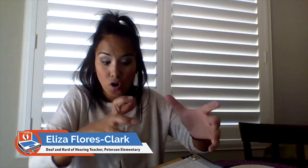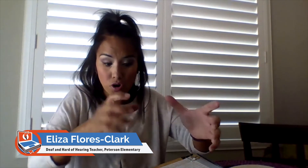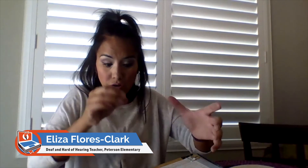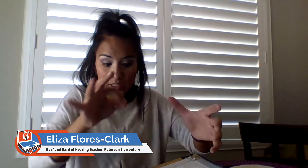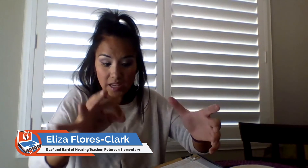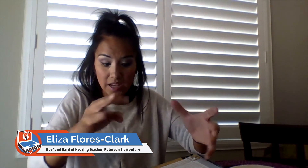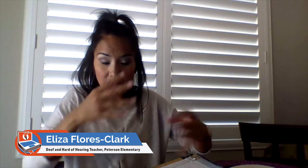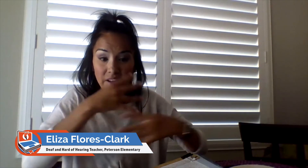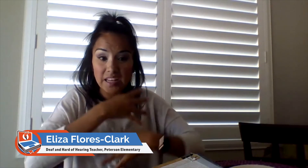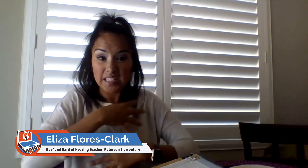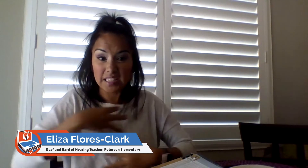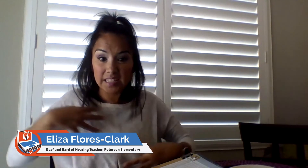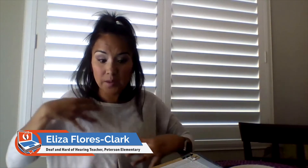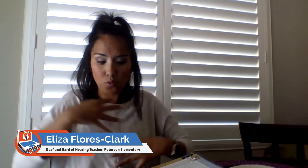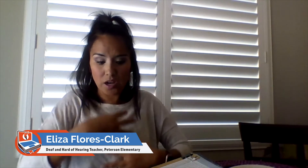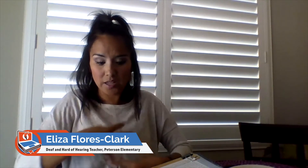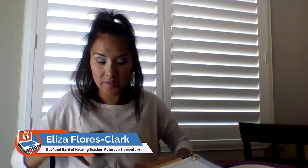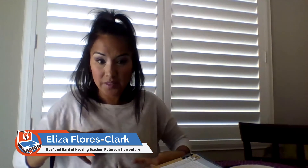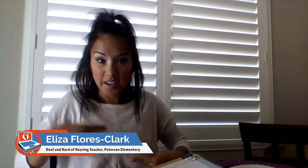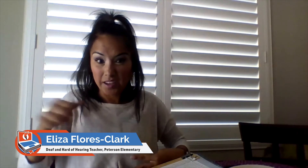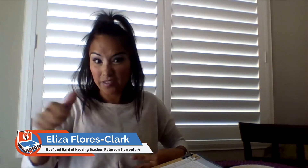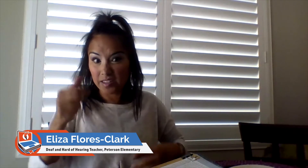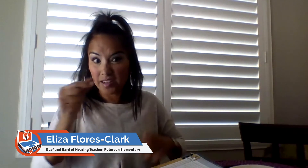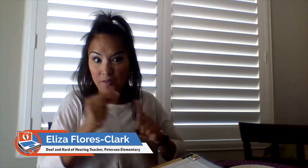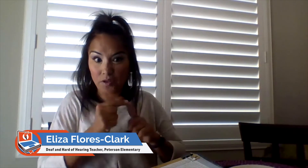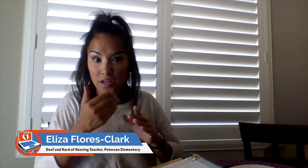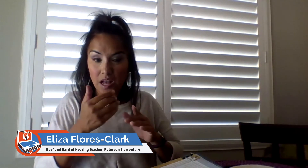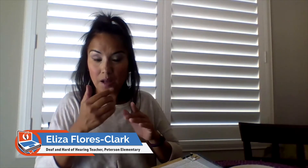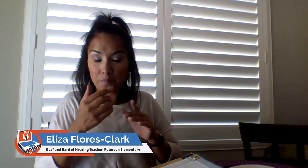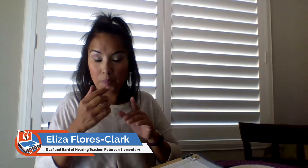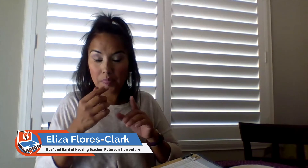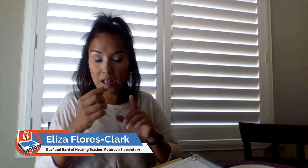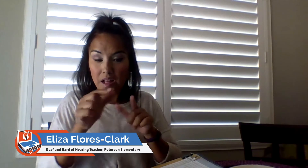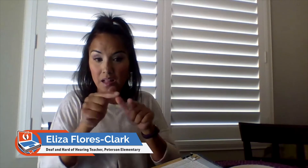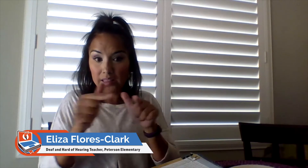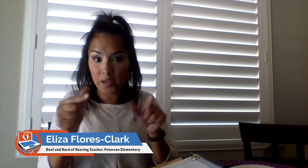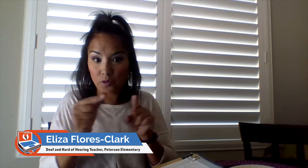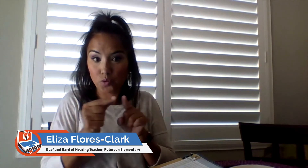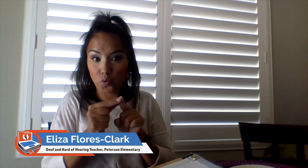herds of zebras. Here's another good language word.